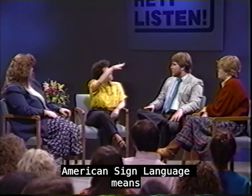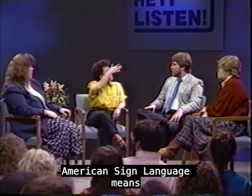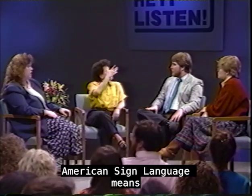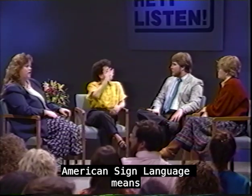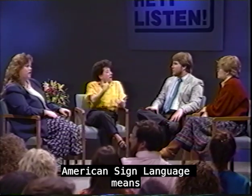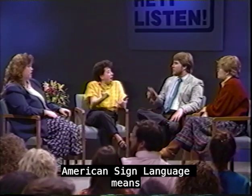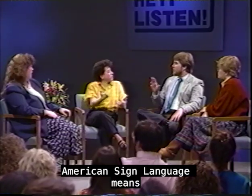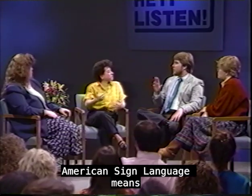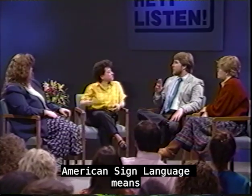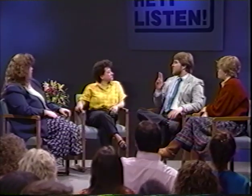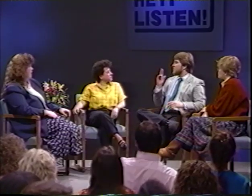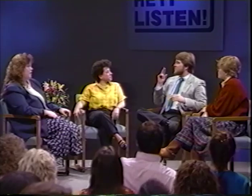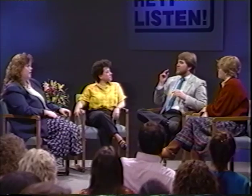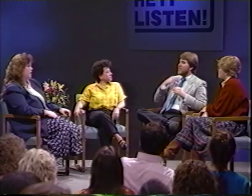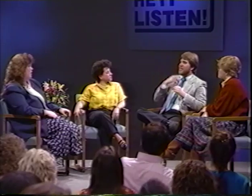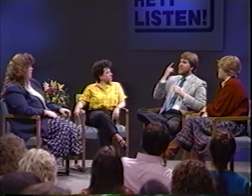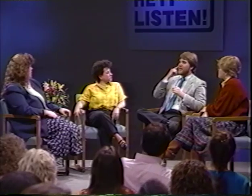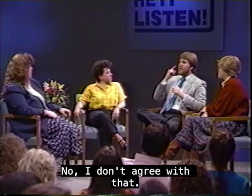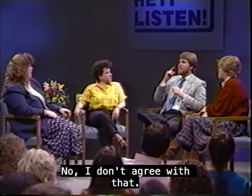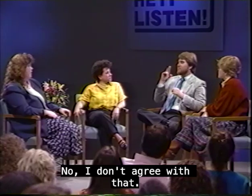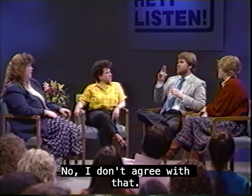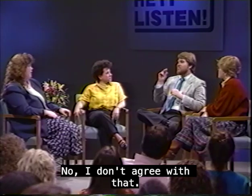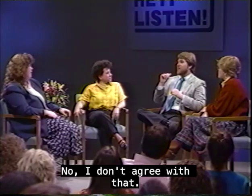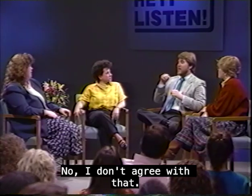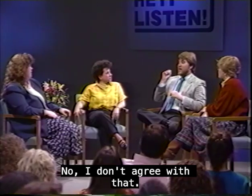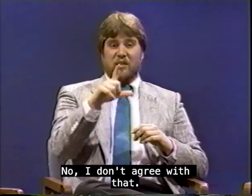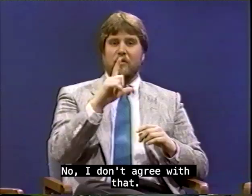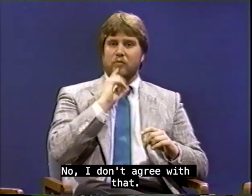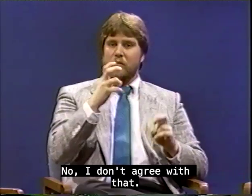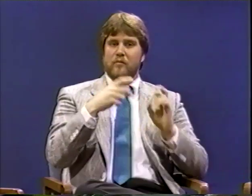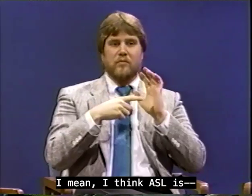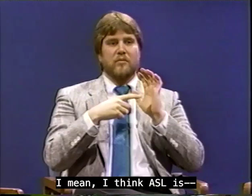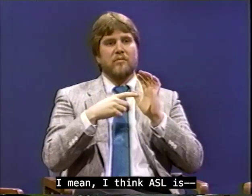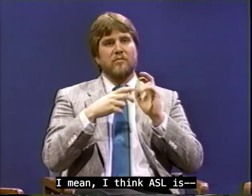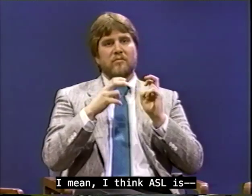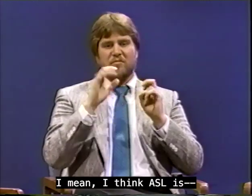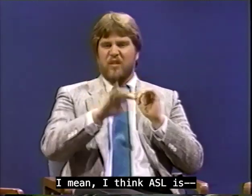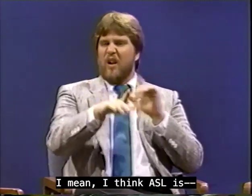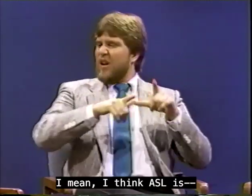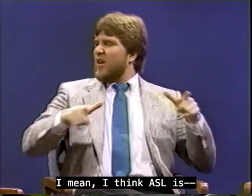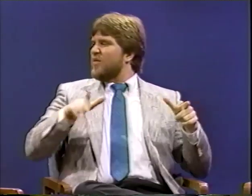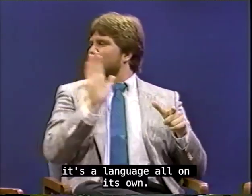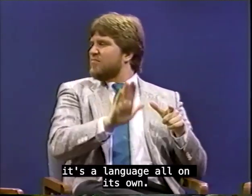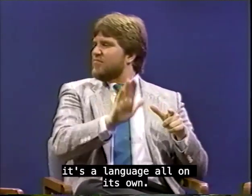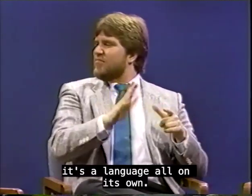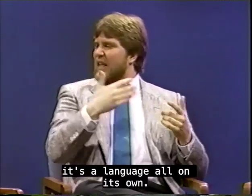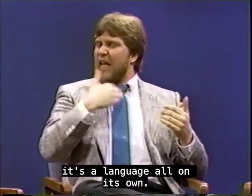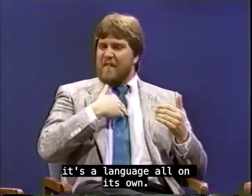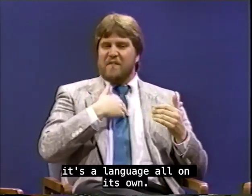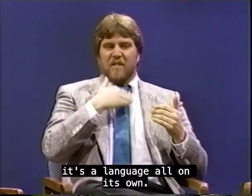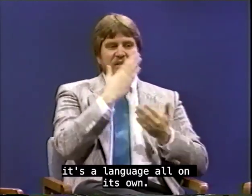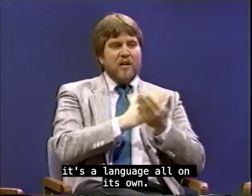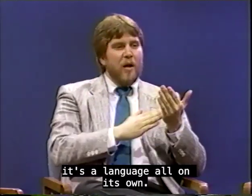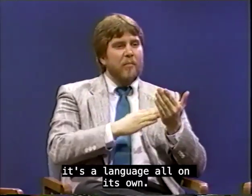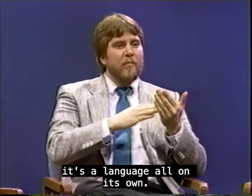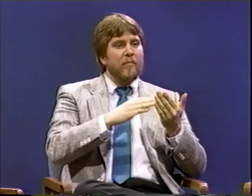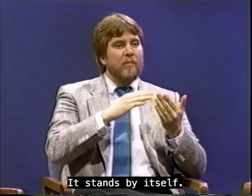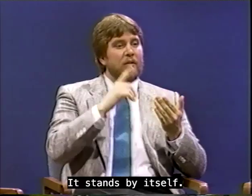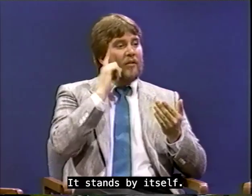less educated? No, I don't agree with that. I mean, I think ASL it's a language all on its own. It stands